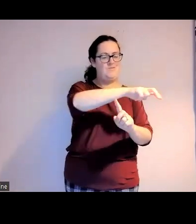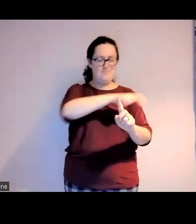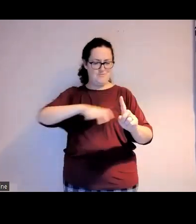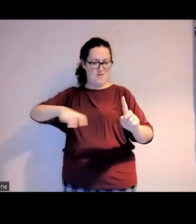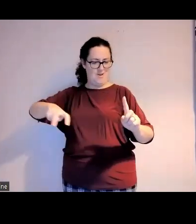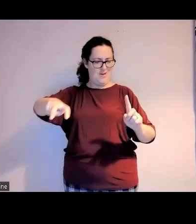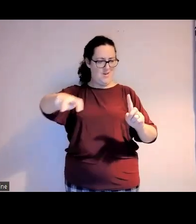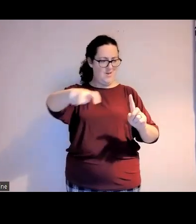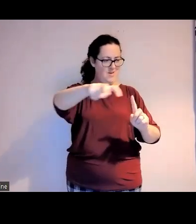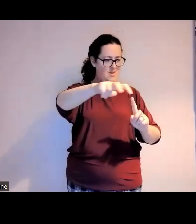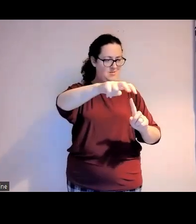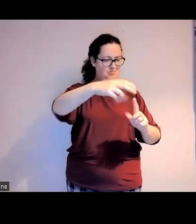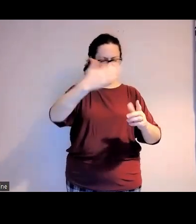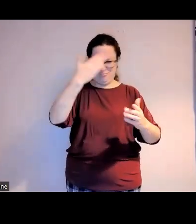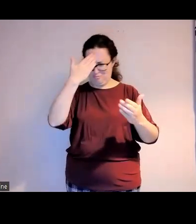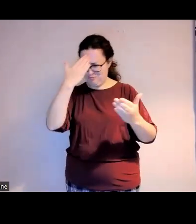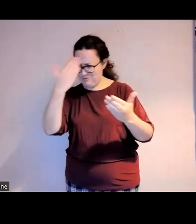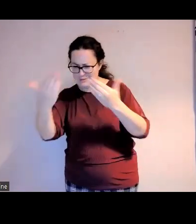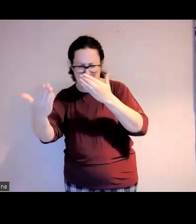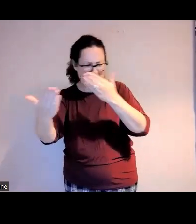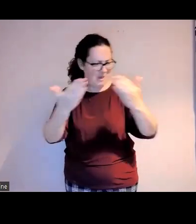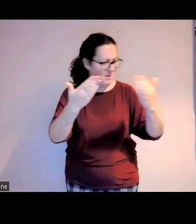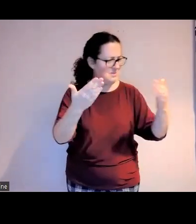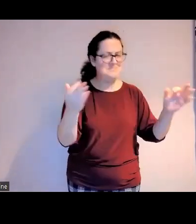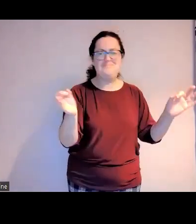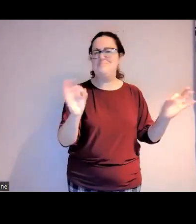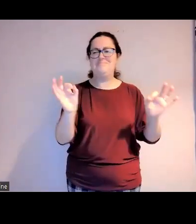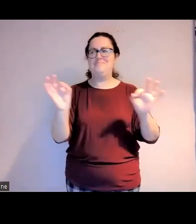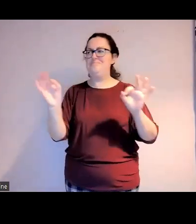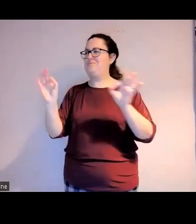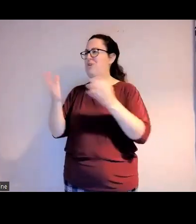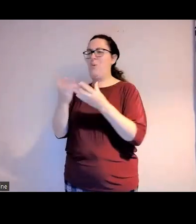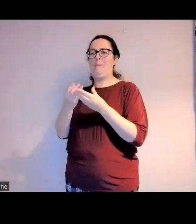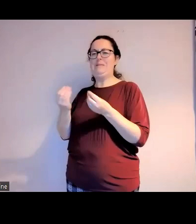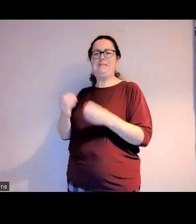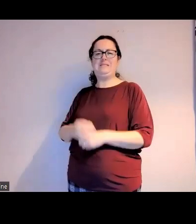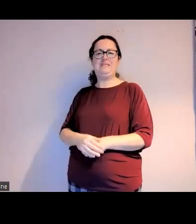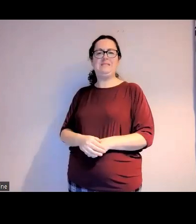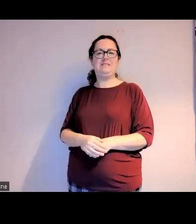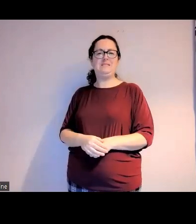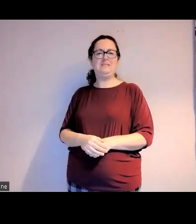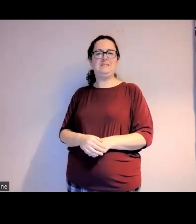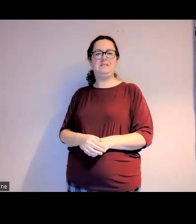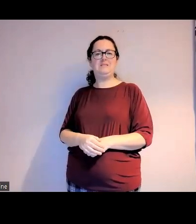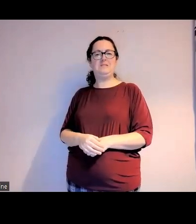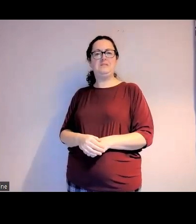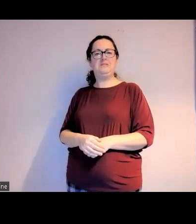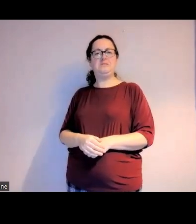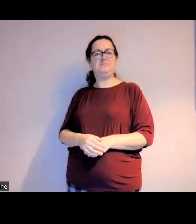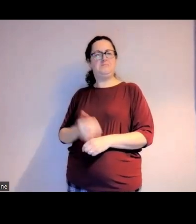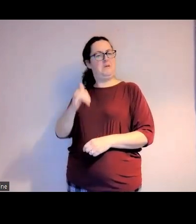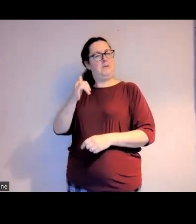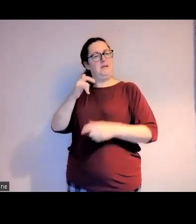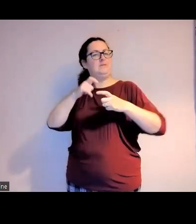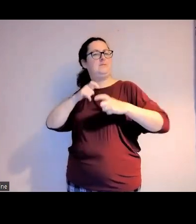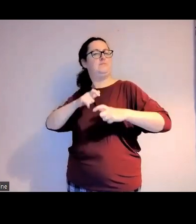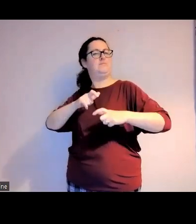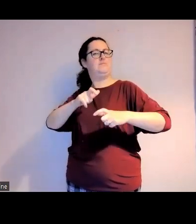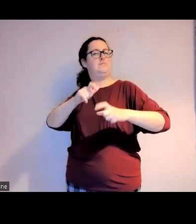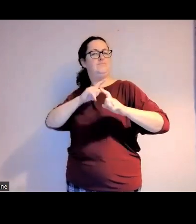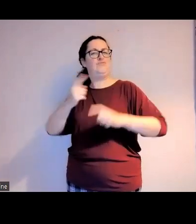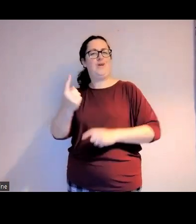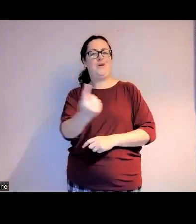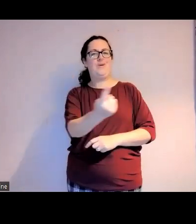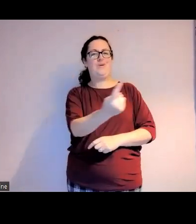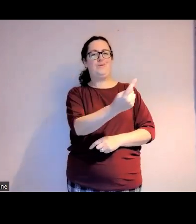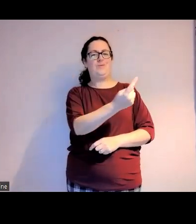pay respects to anyone missing. Maybe We shall keep going round